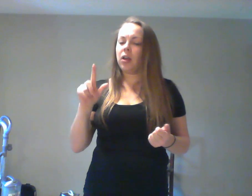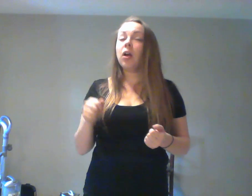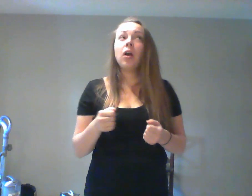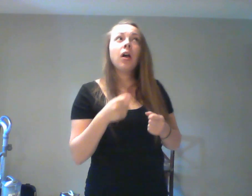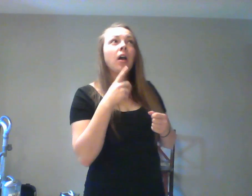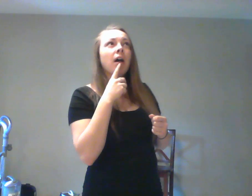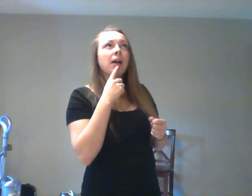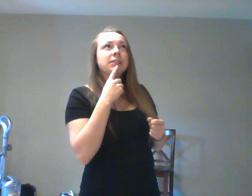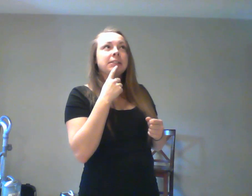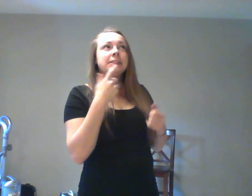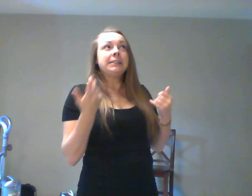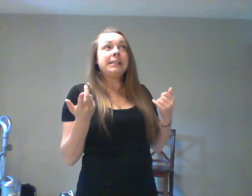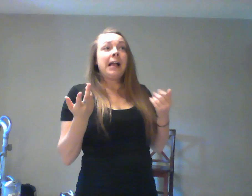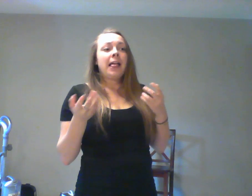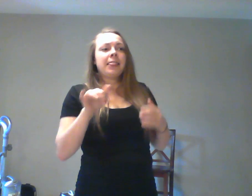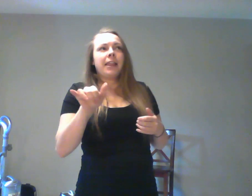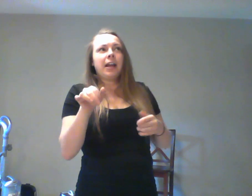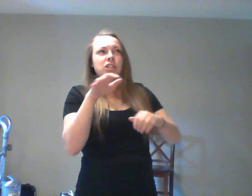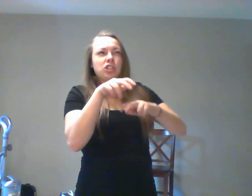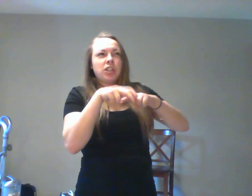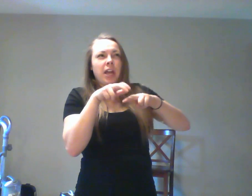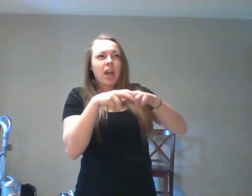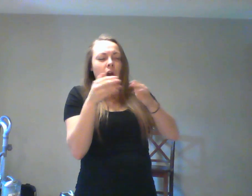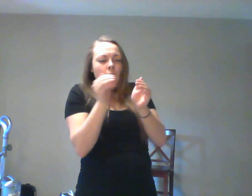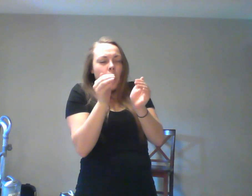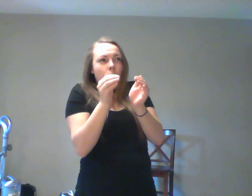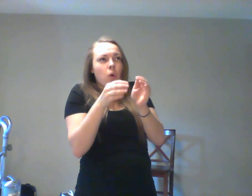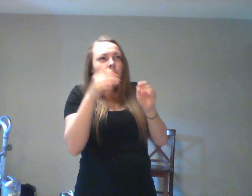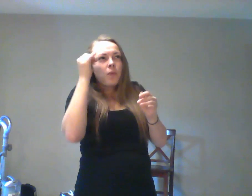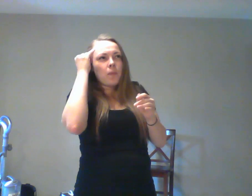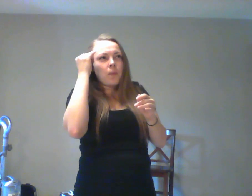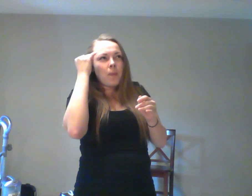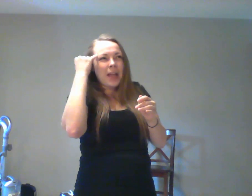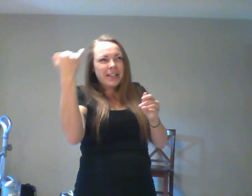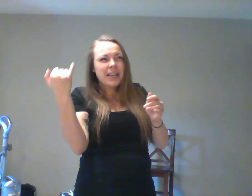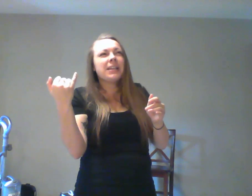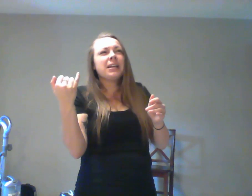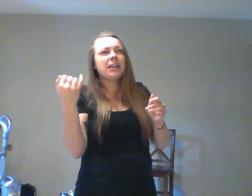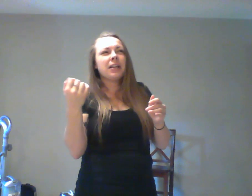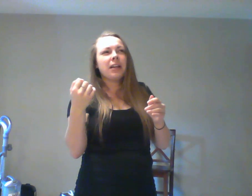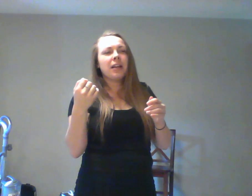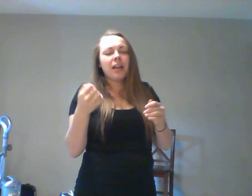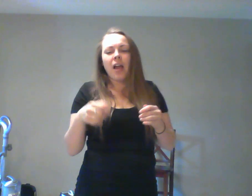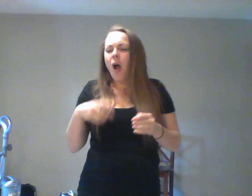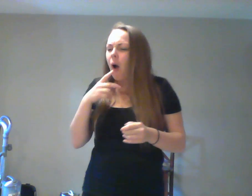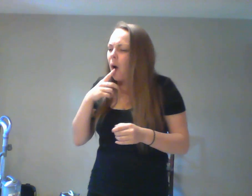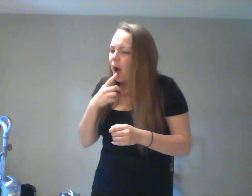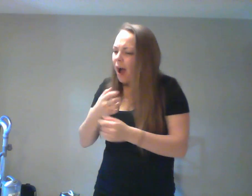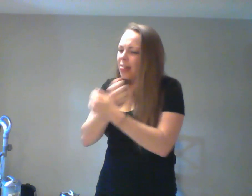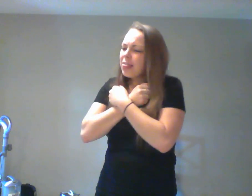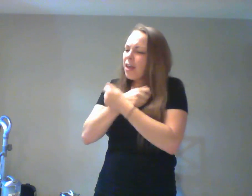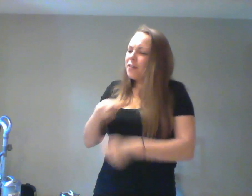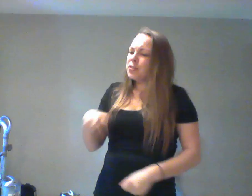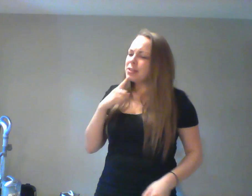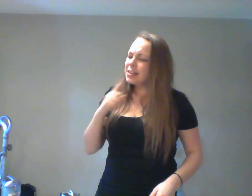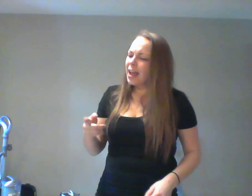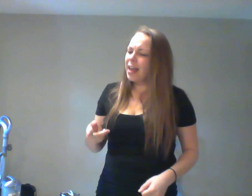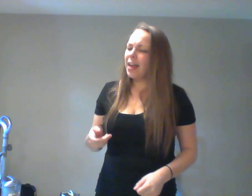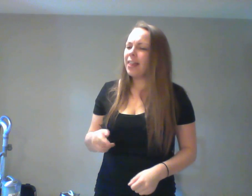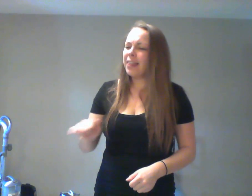It's like a chair, like it holds the main idea up. It holds the main idea up. I love that you said that. That's exactly what a detail does. It